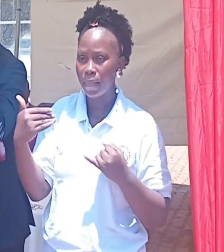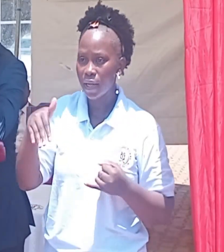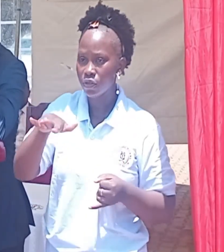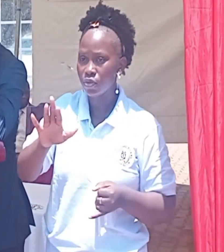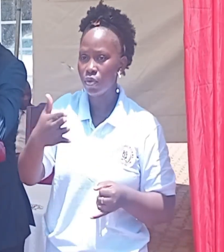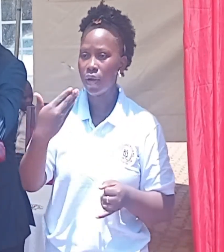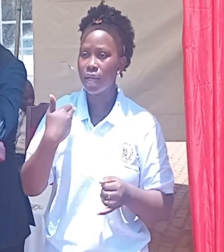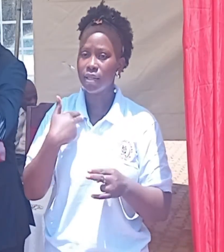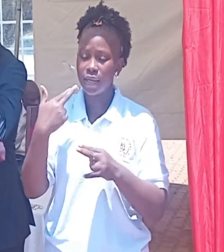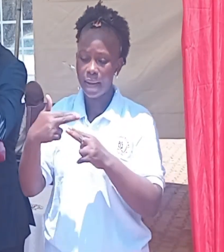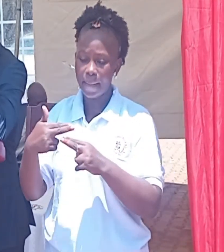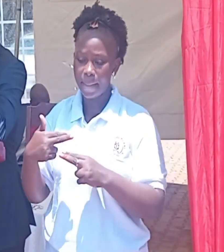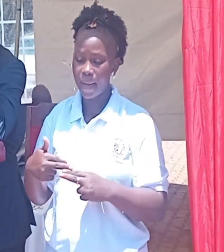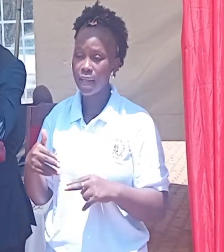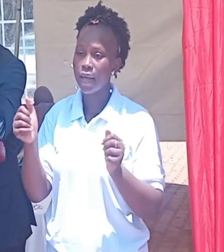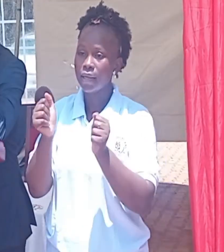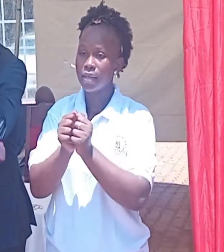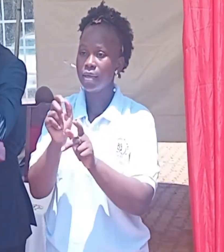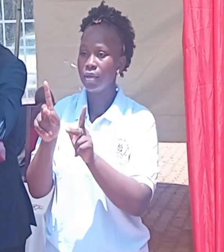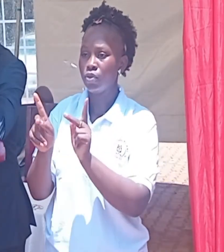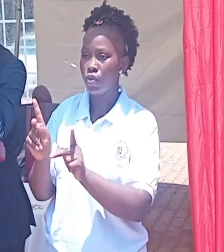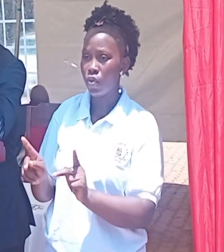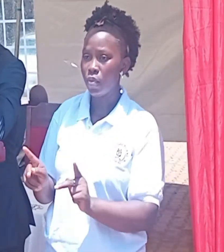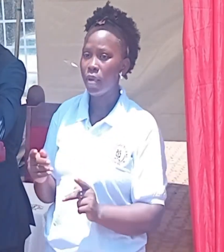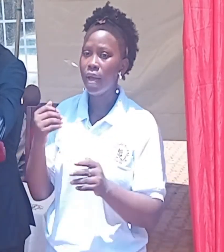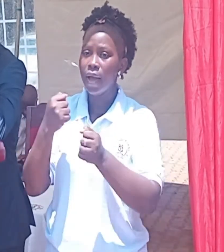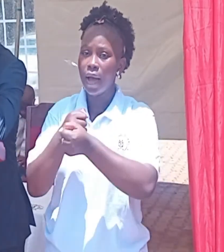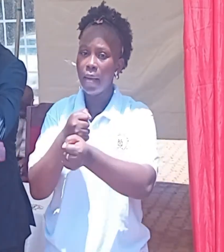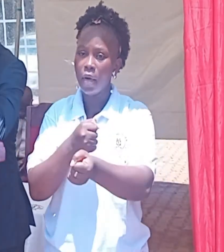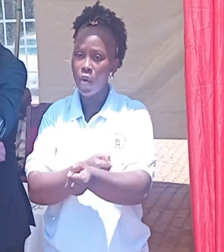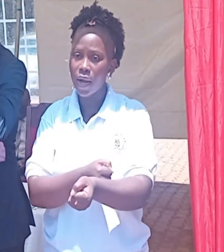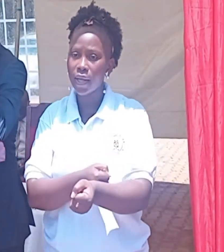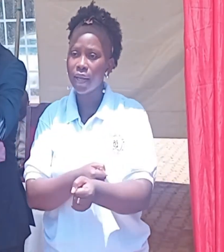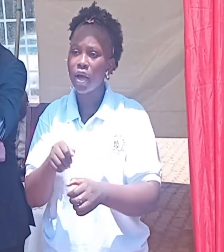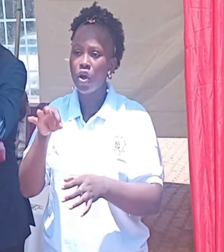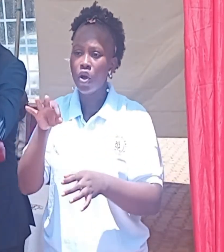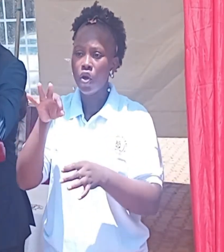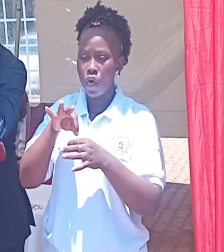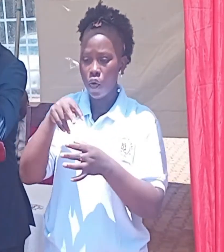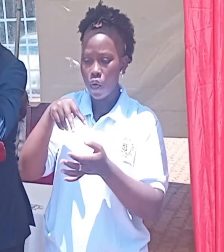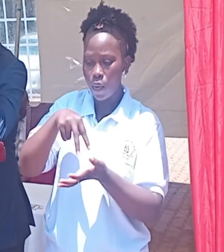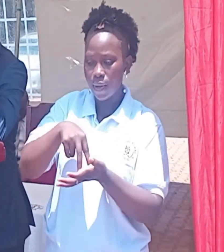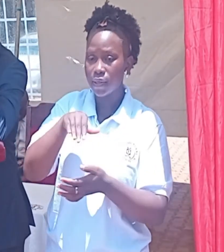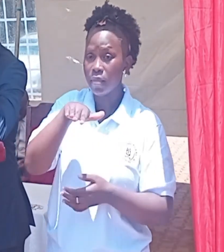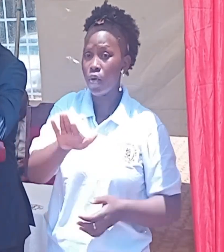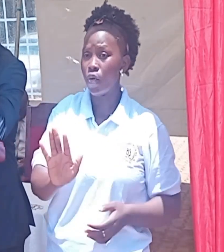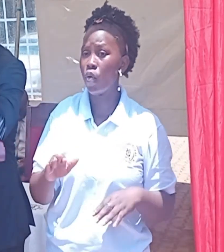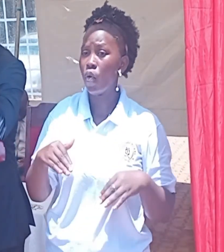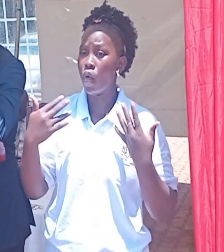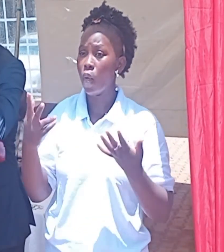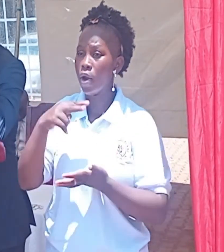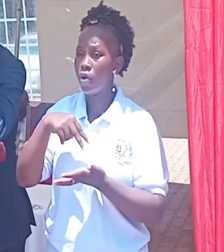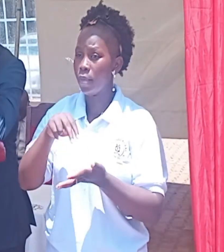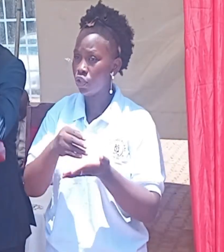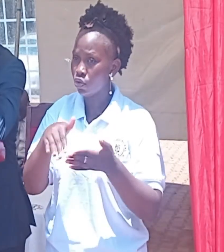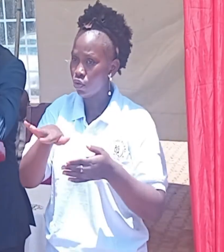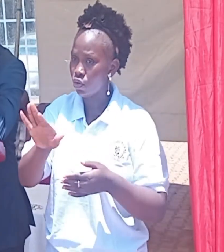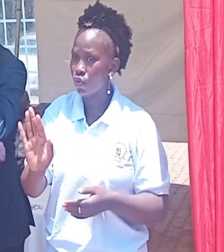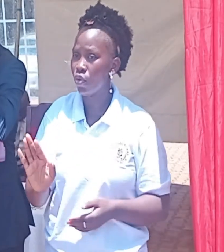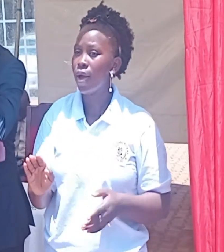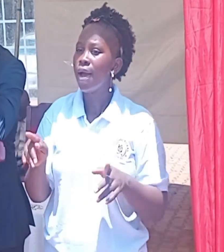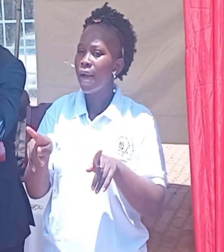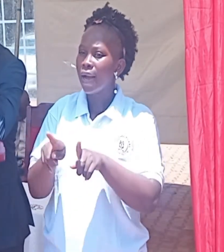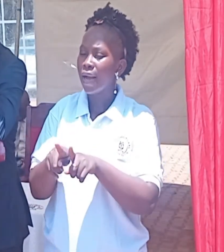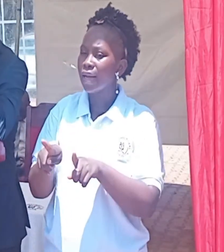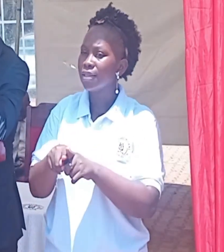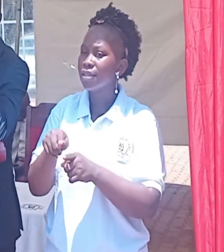kuliko amannya g'abantu 10 abawagira okwesimbawo ku nomination yo, nga naye